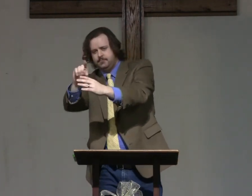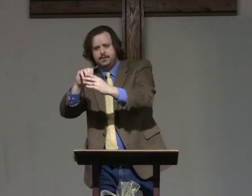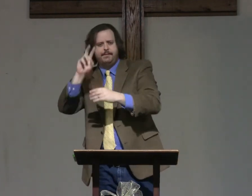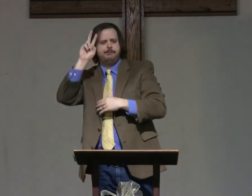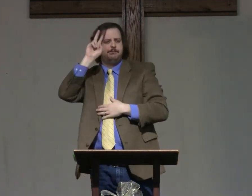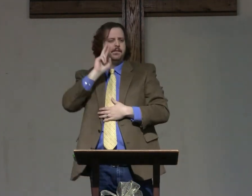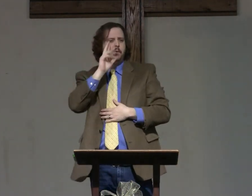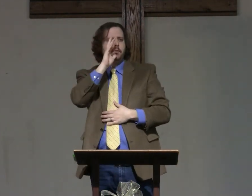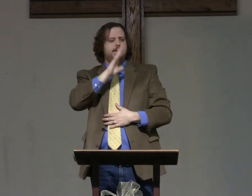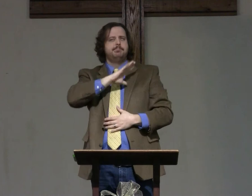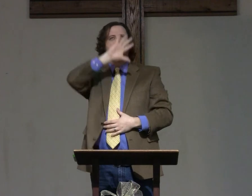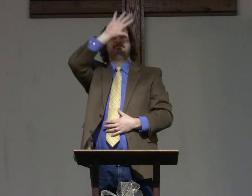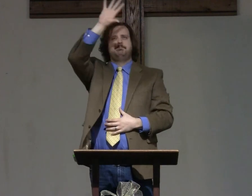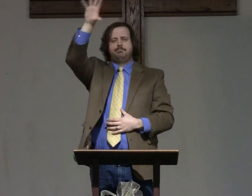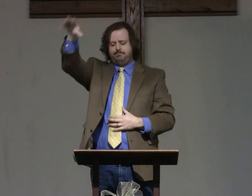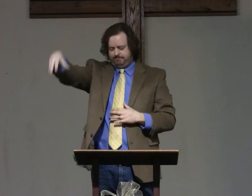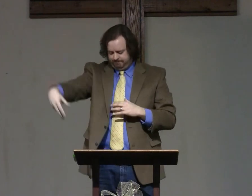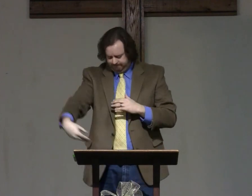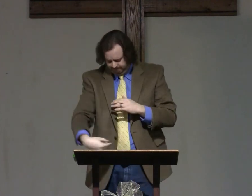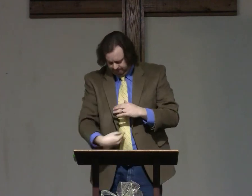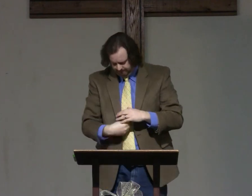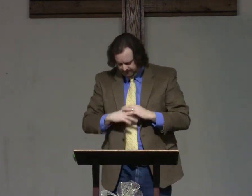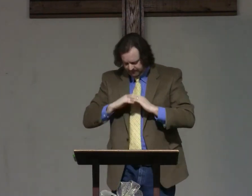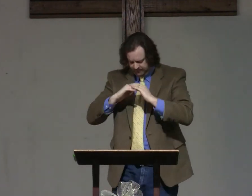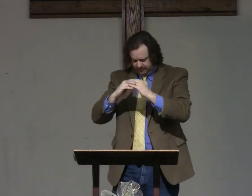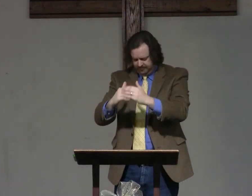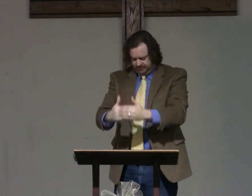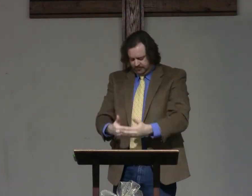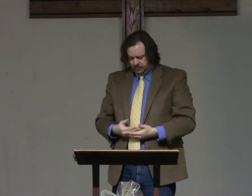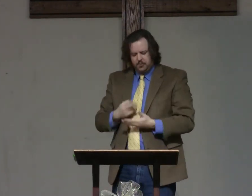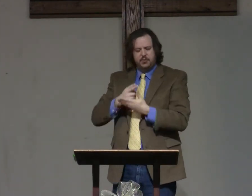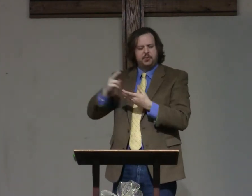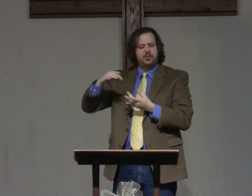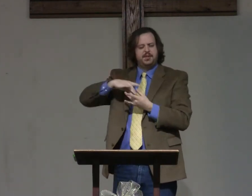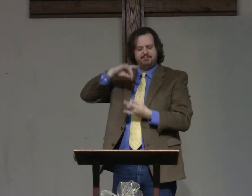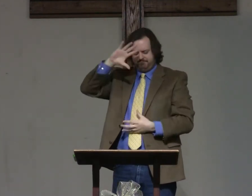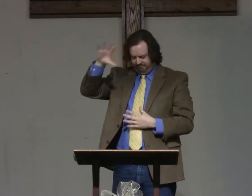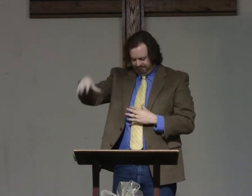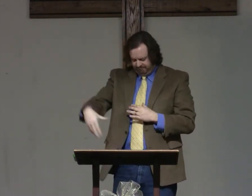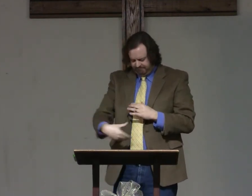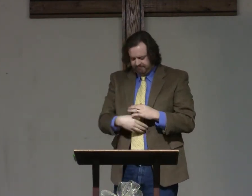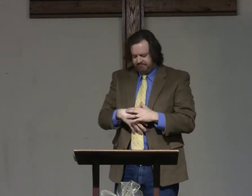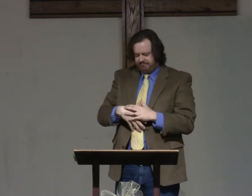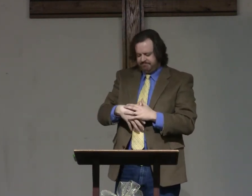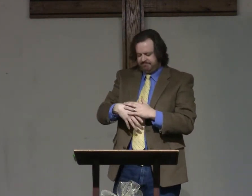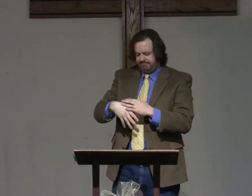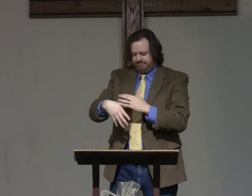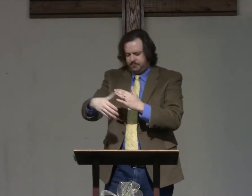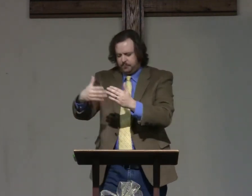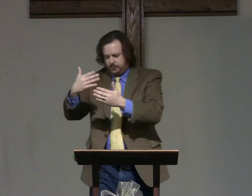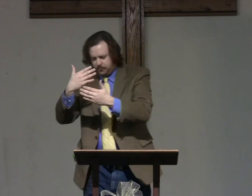come down. God is going to give you a sign. A virgin will conceive a